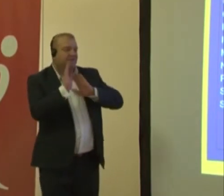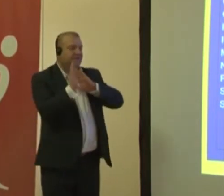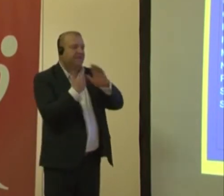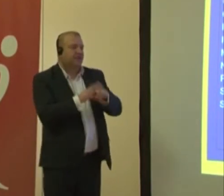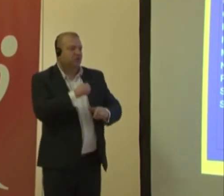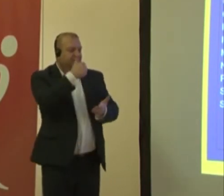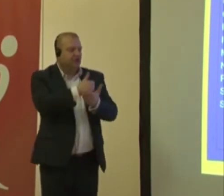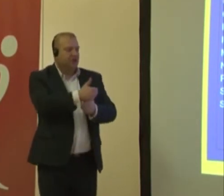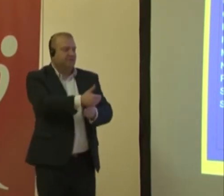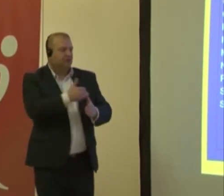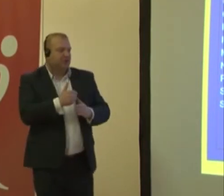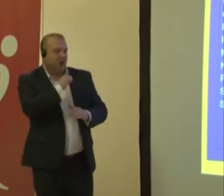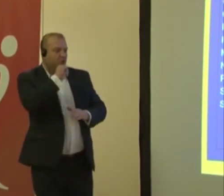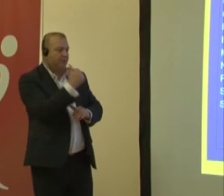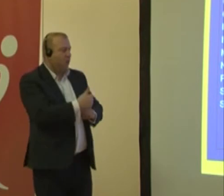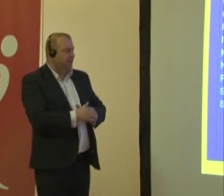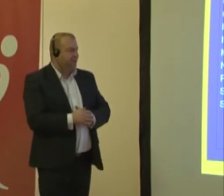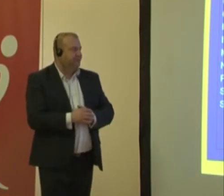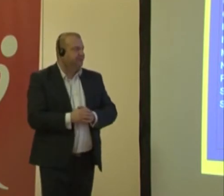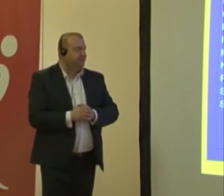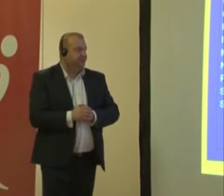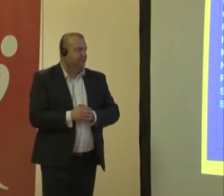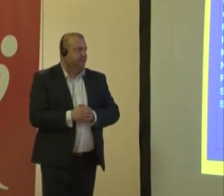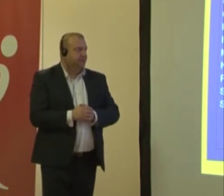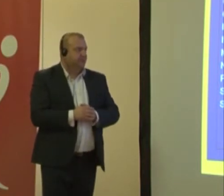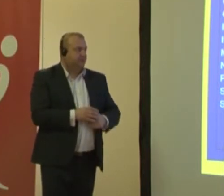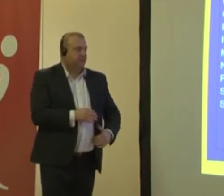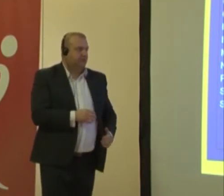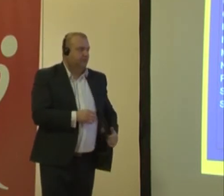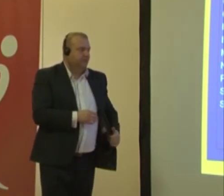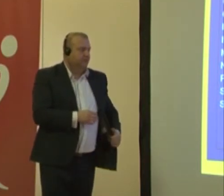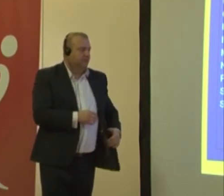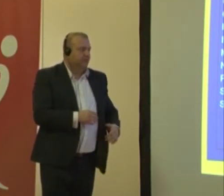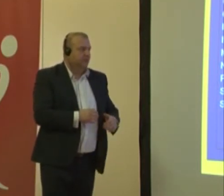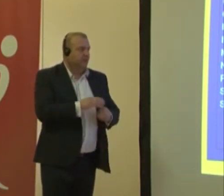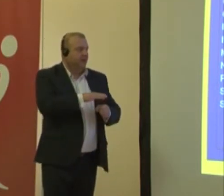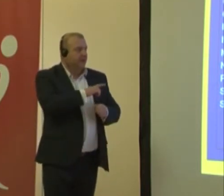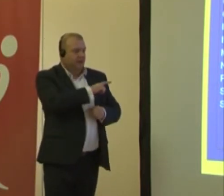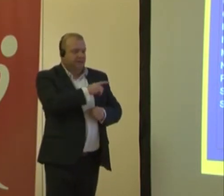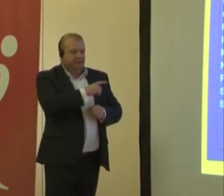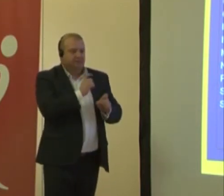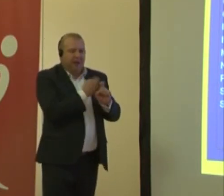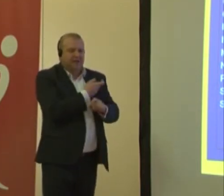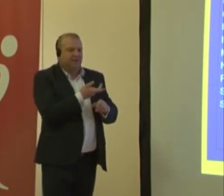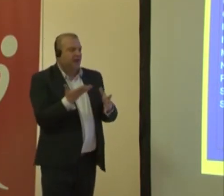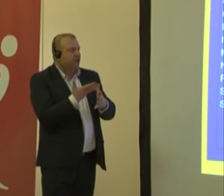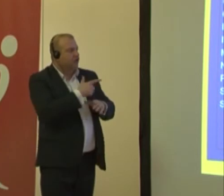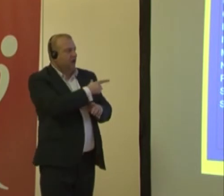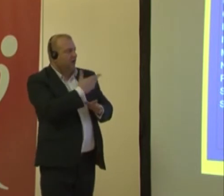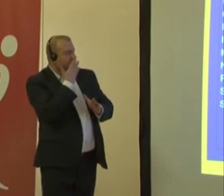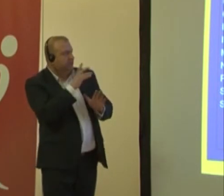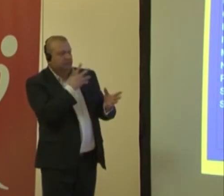have countries who have more than 4% of the learners in special education settings. 4%, sometimes even